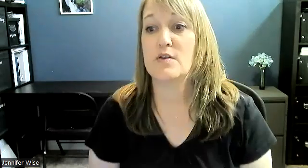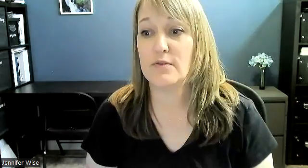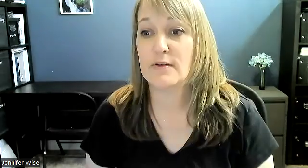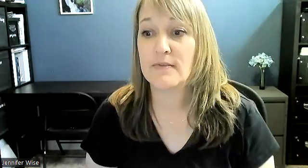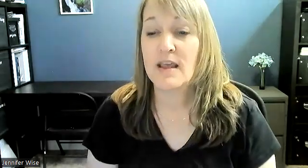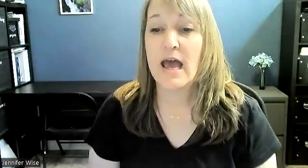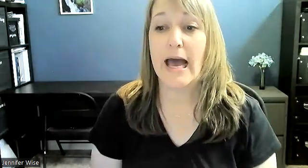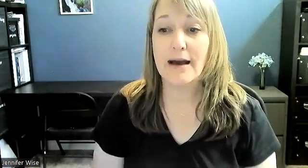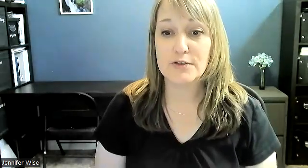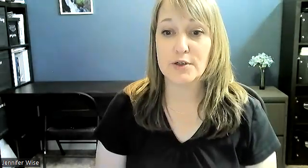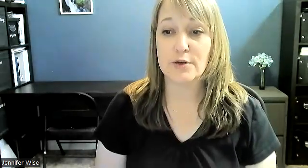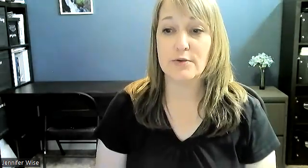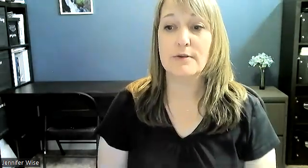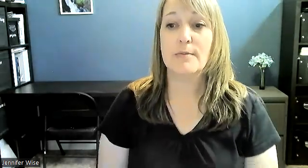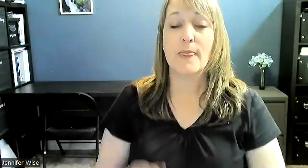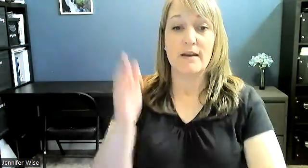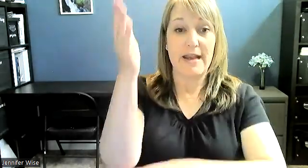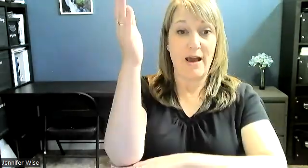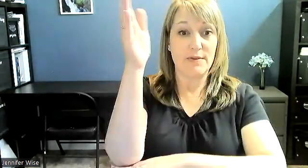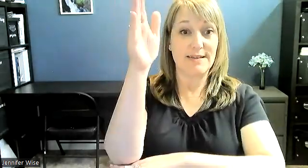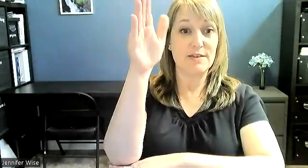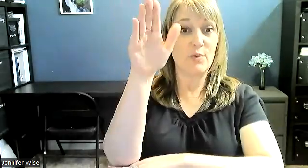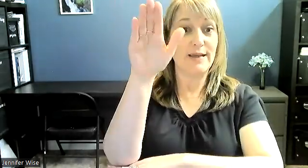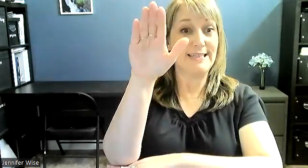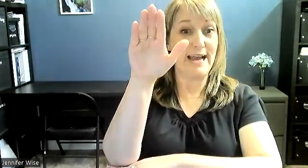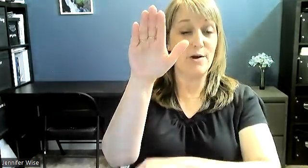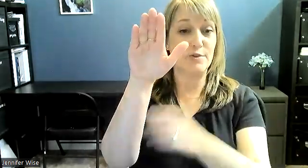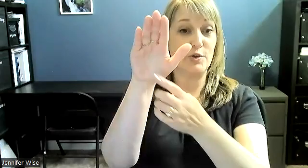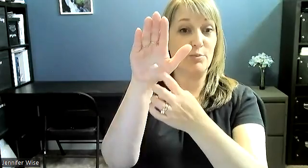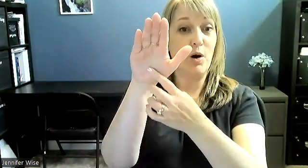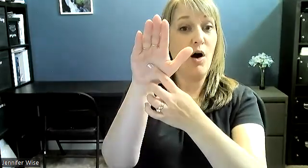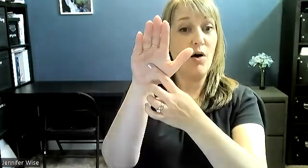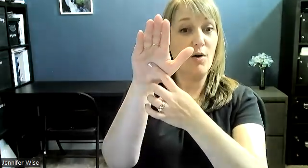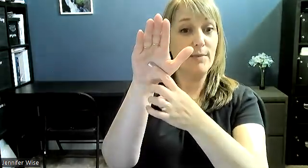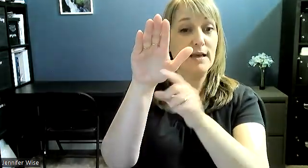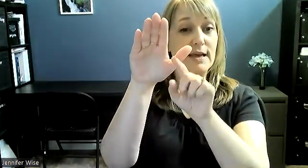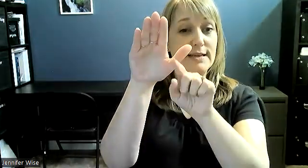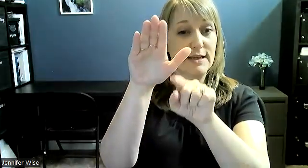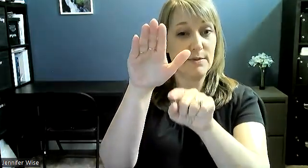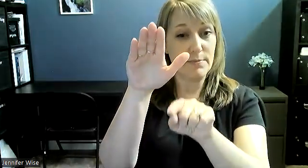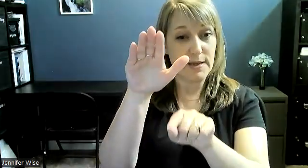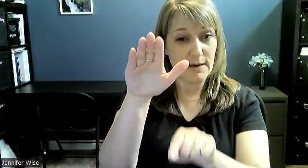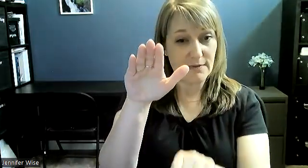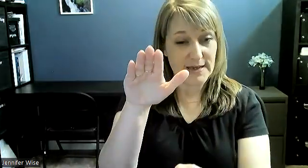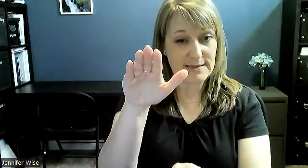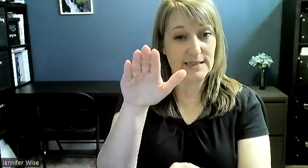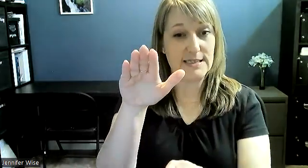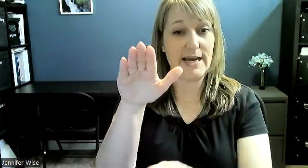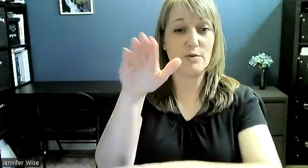Noon. Afternoon, now the sun is going down. So your palm is going to be facing down. So you